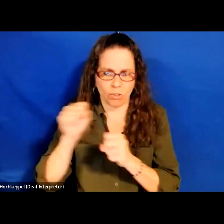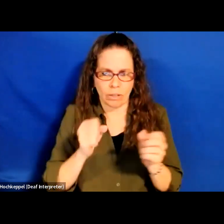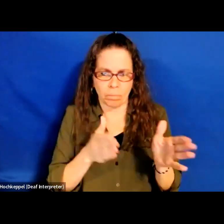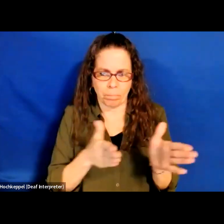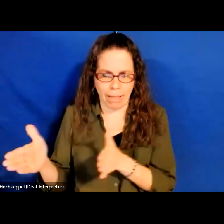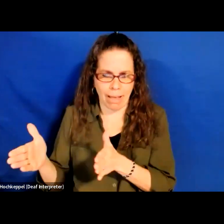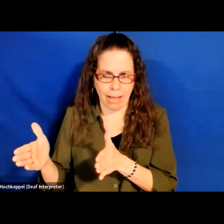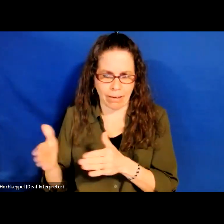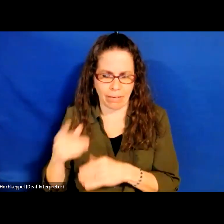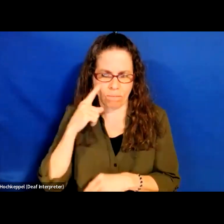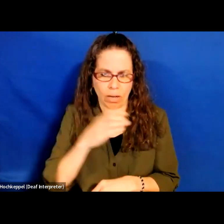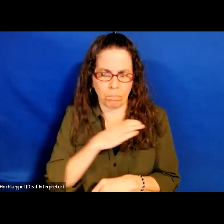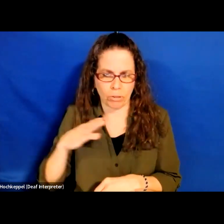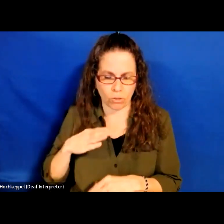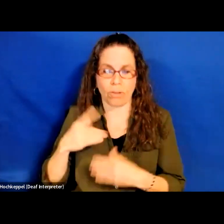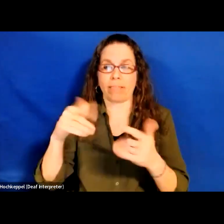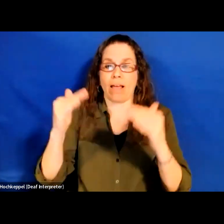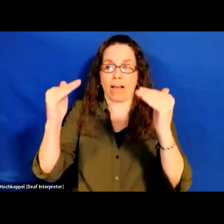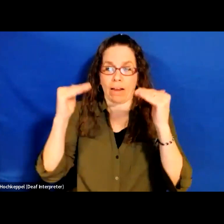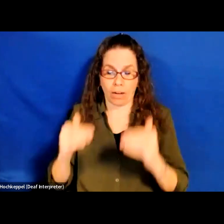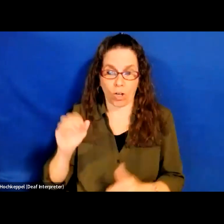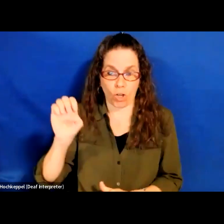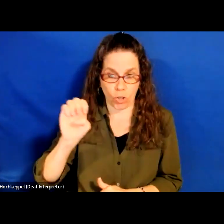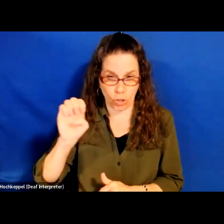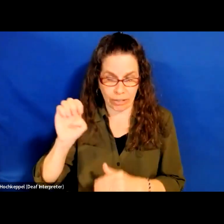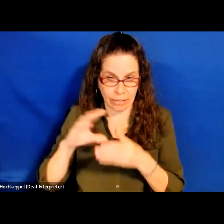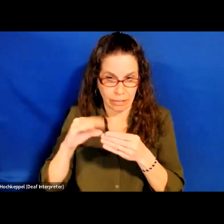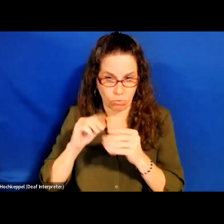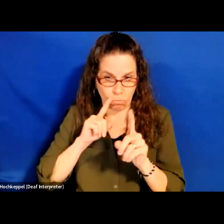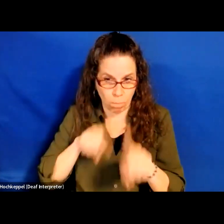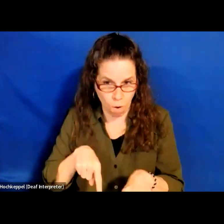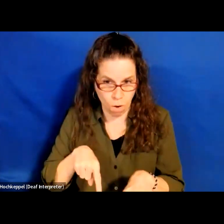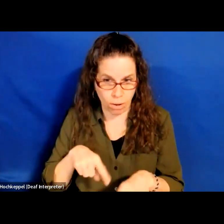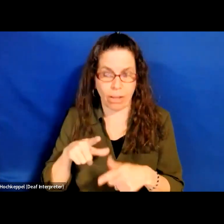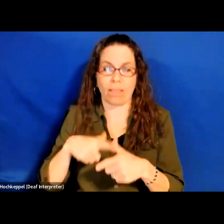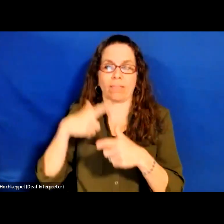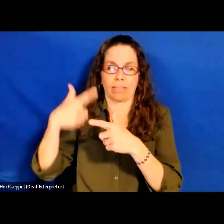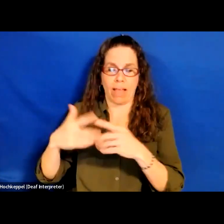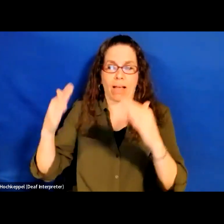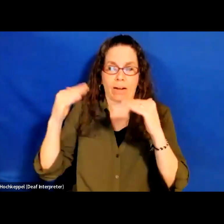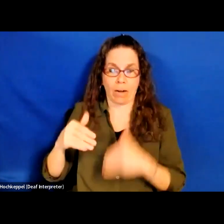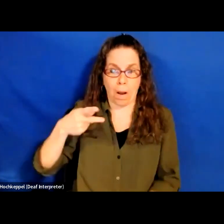or questions. Unless there's an objection to that, that is my suggestion.